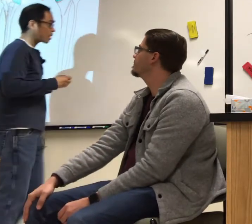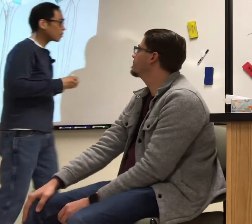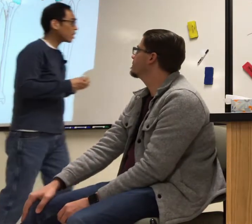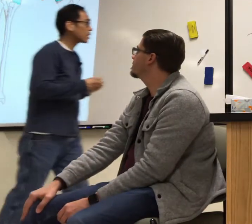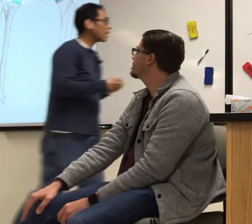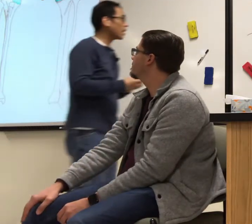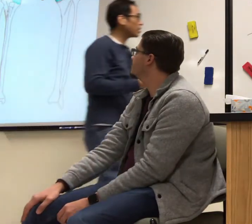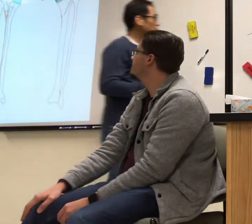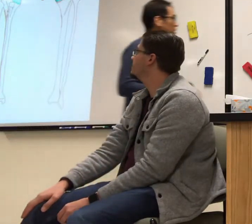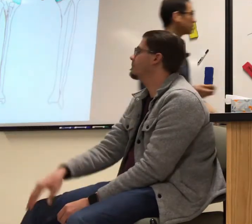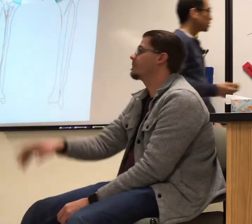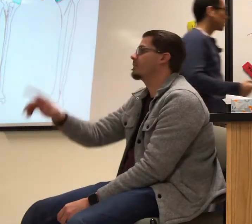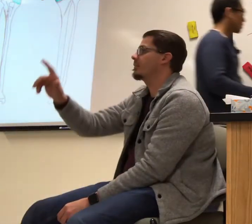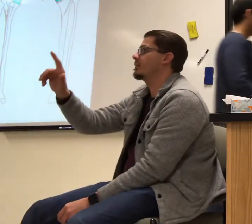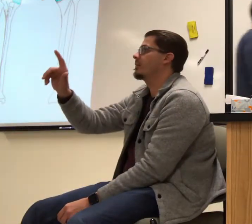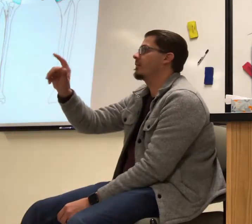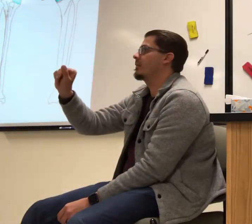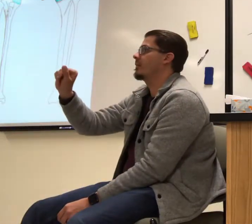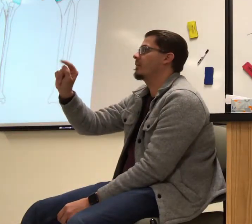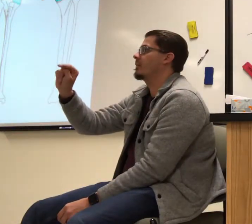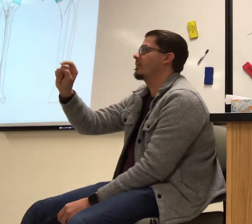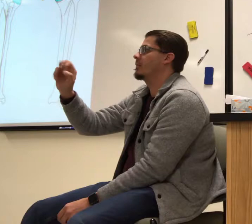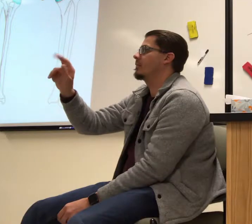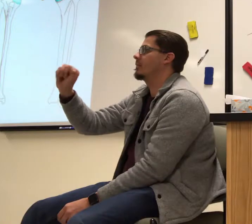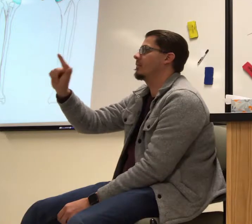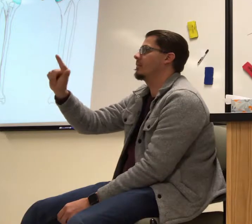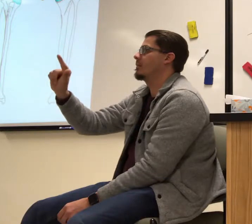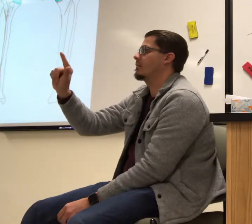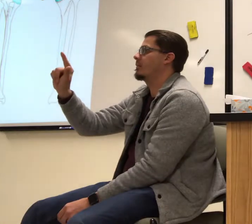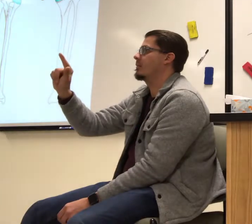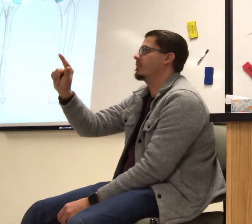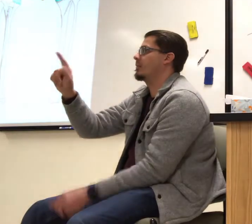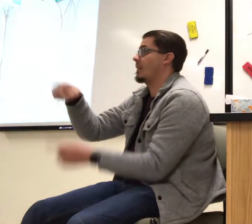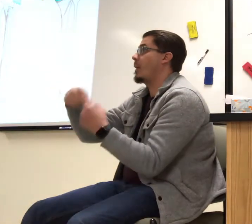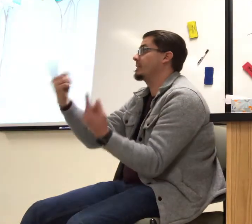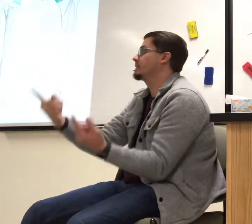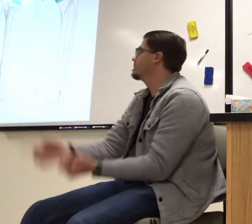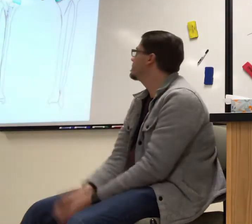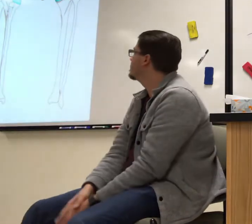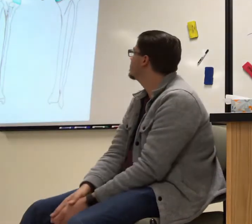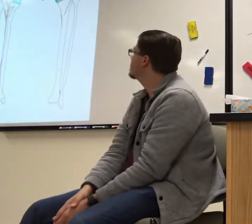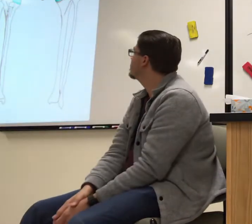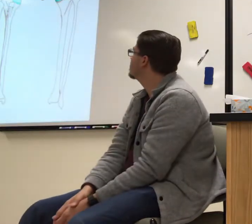So the lateral condyle, just on the other side.